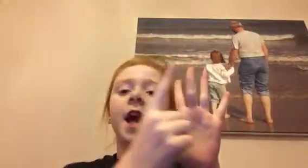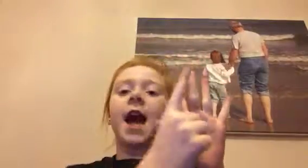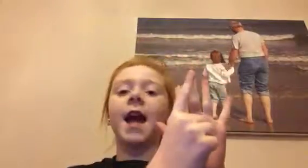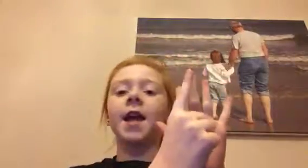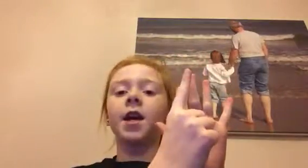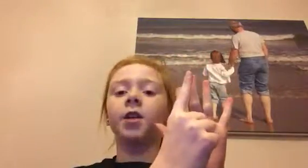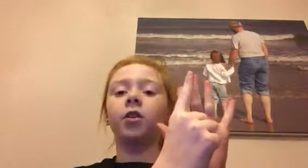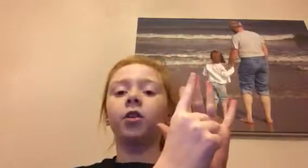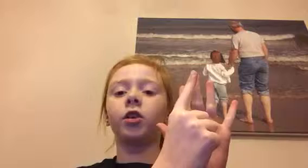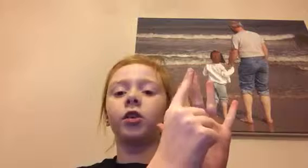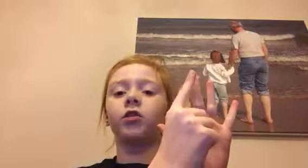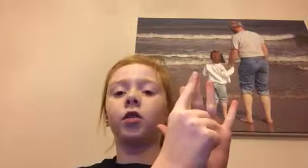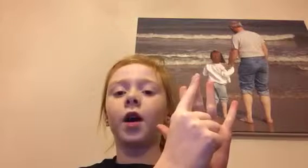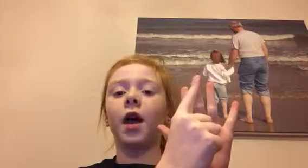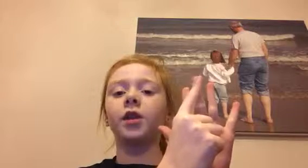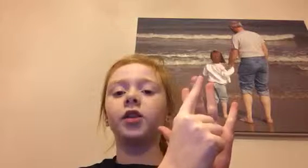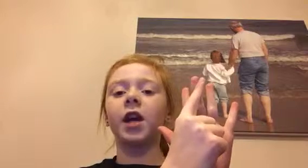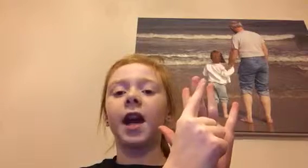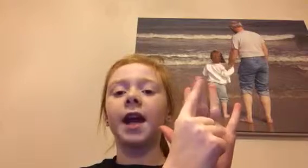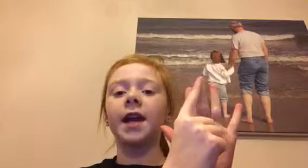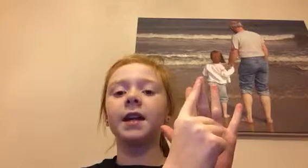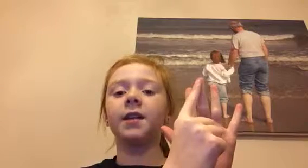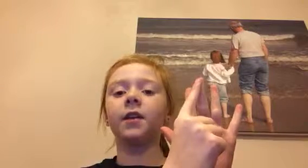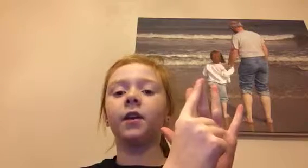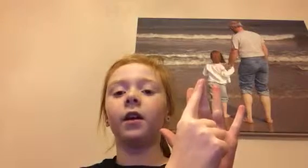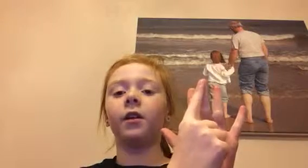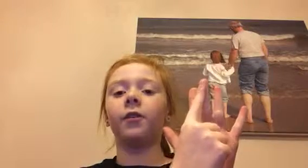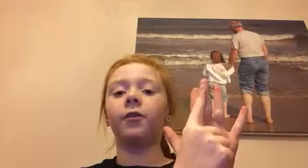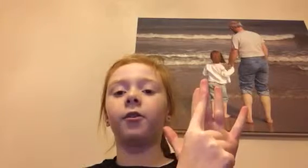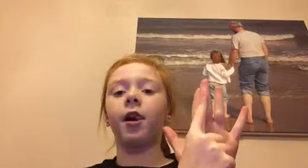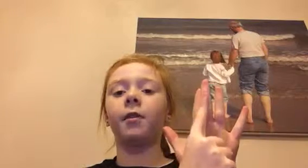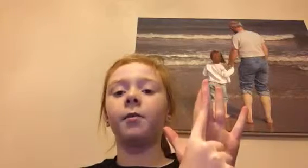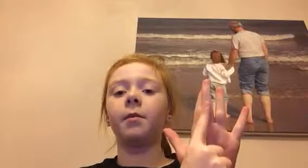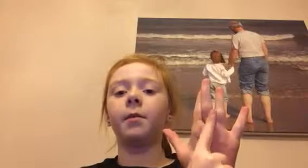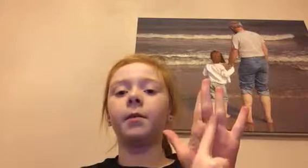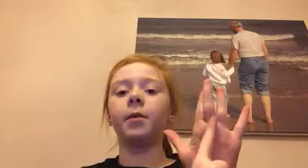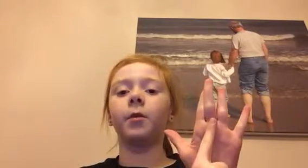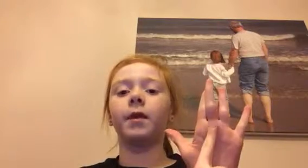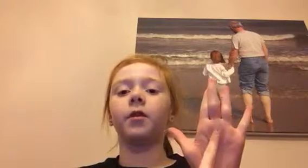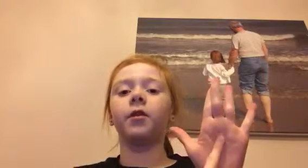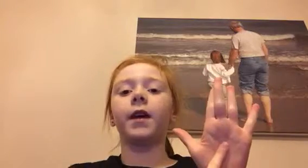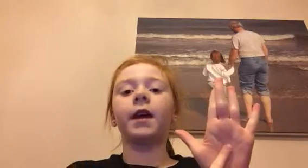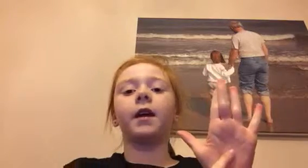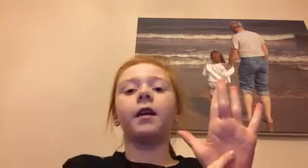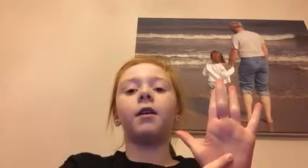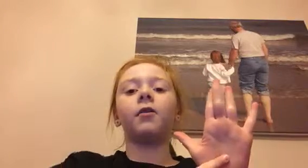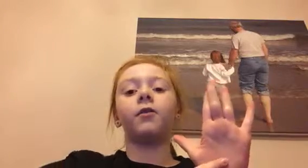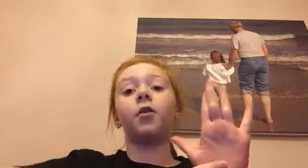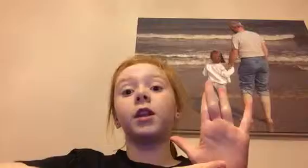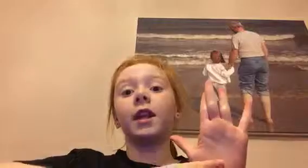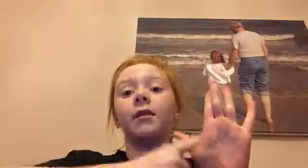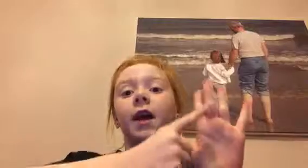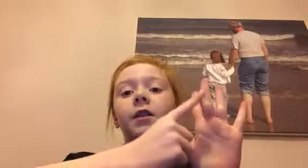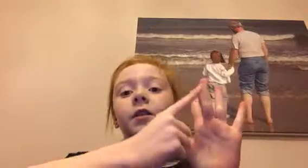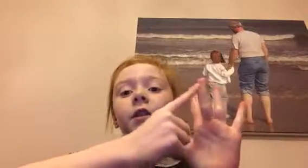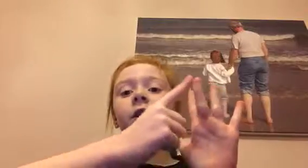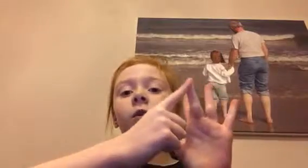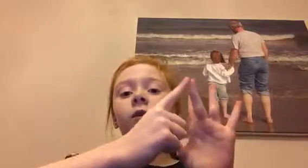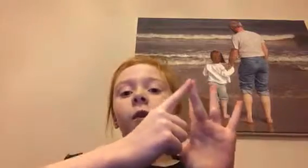j you're going to draw a j from your middle finger on your left hand also